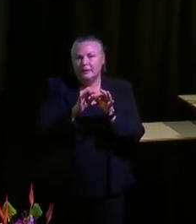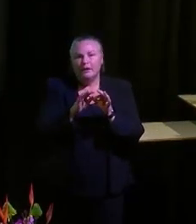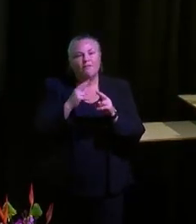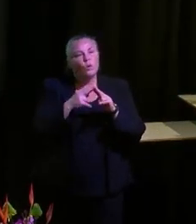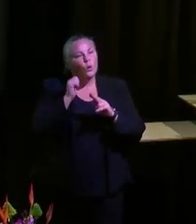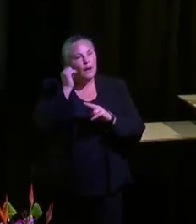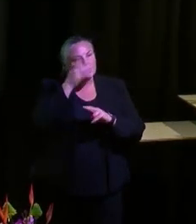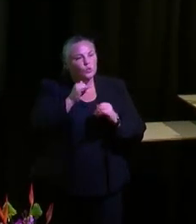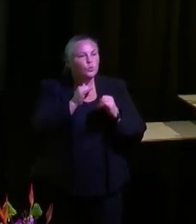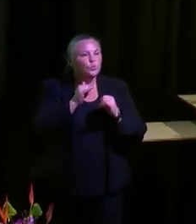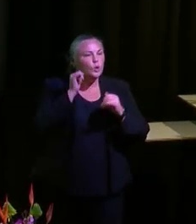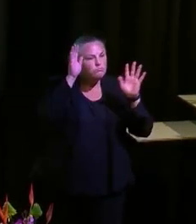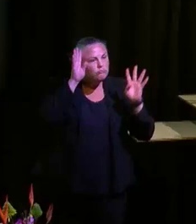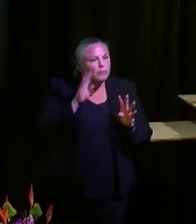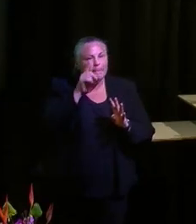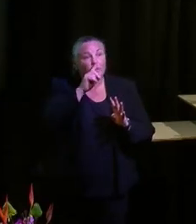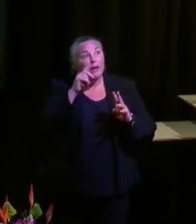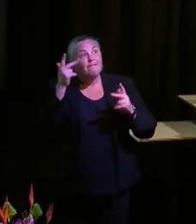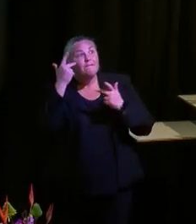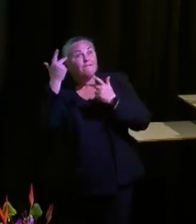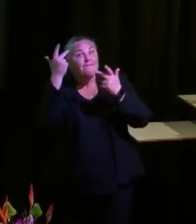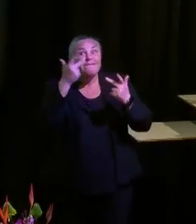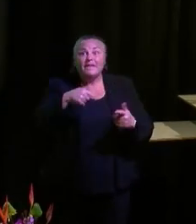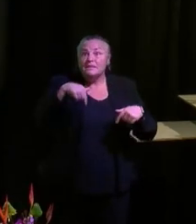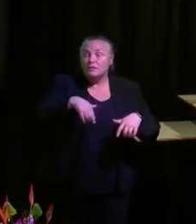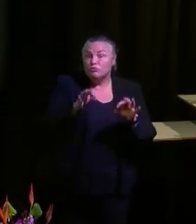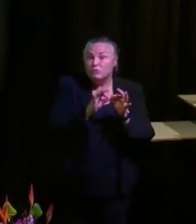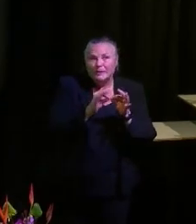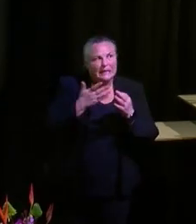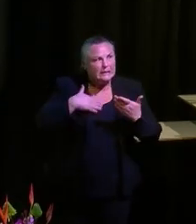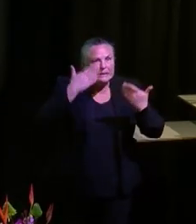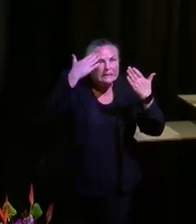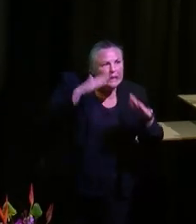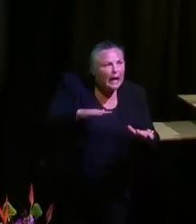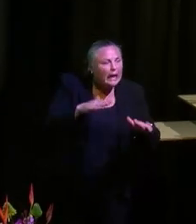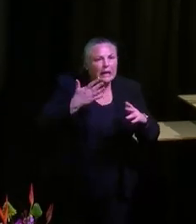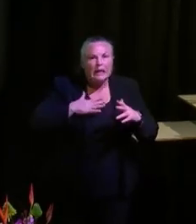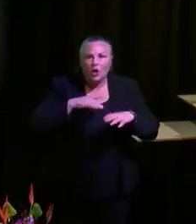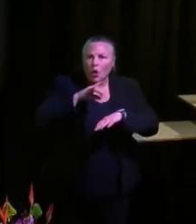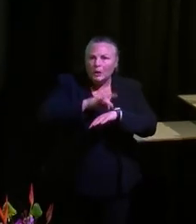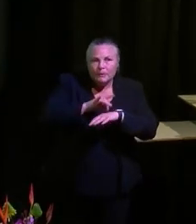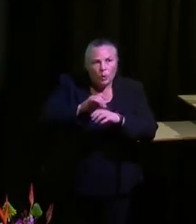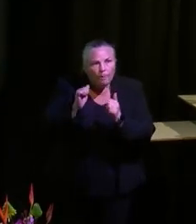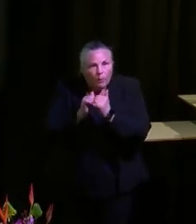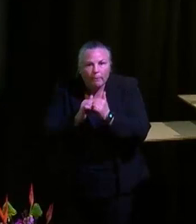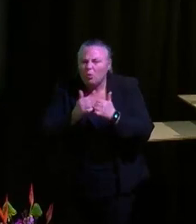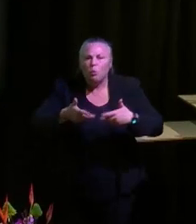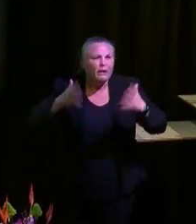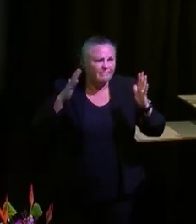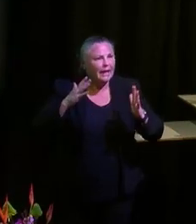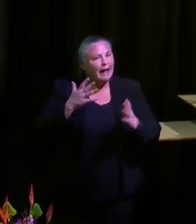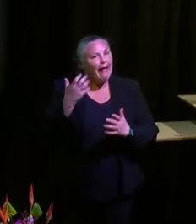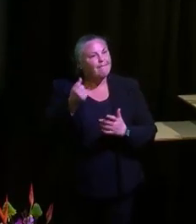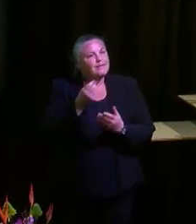members who, you know, if you had to come into Brisbane, needed somewhere to stay, you know, to go to the hospital or appointments or anything like that, to have somewhere to be